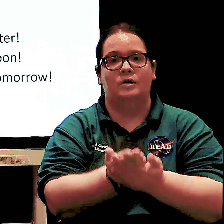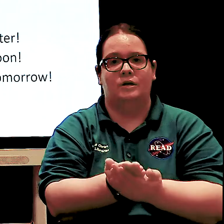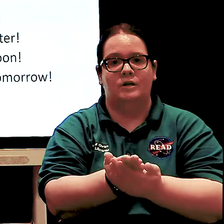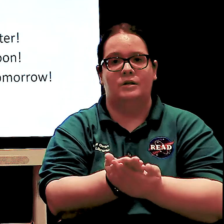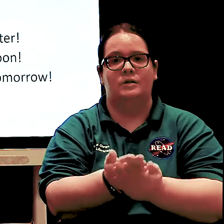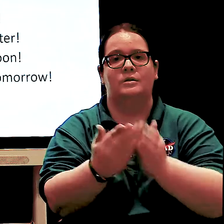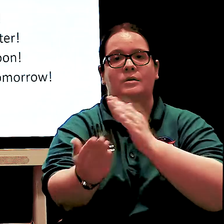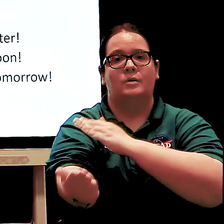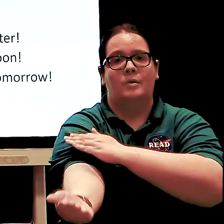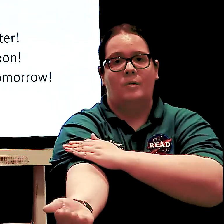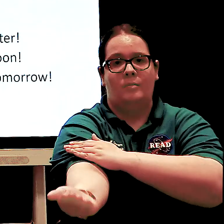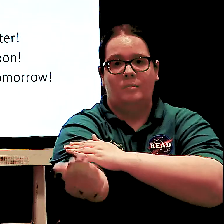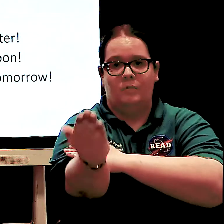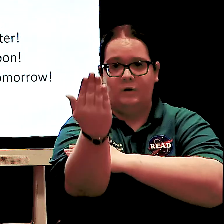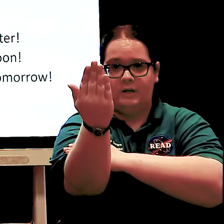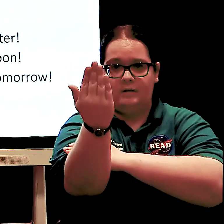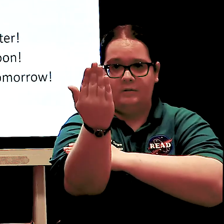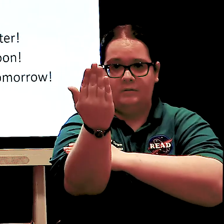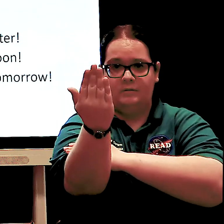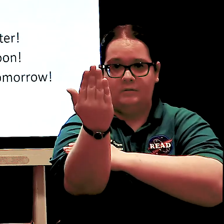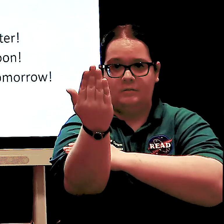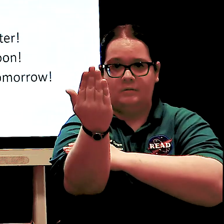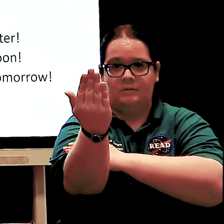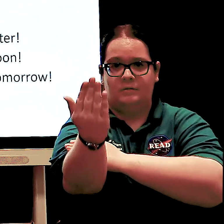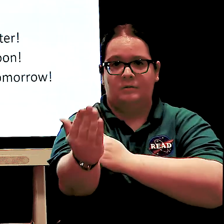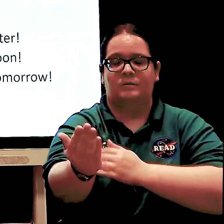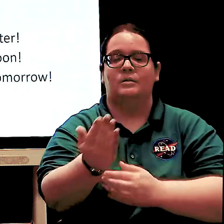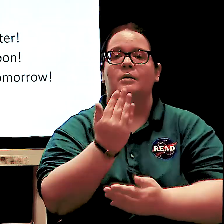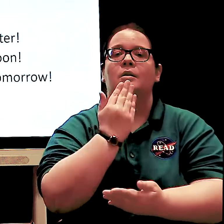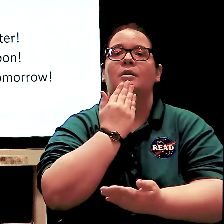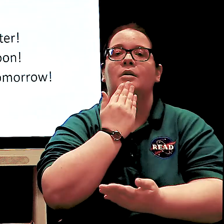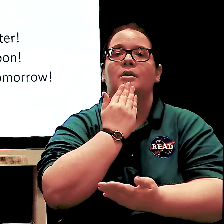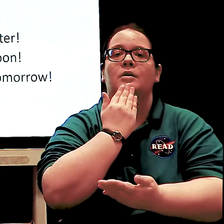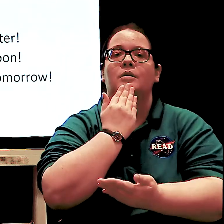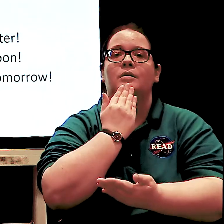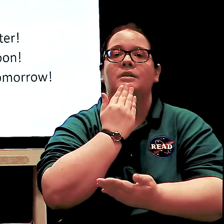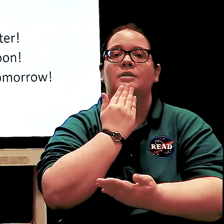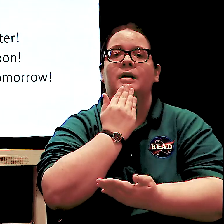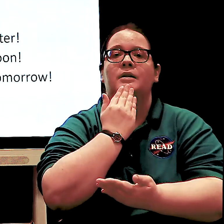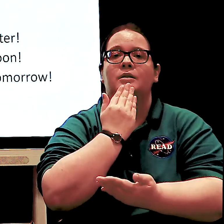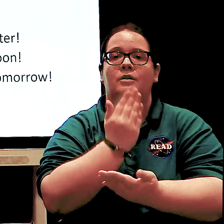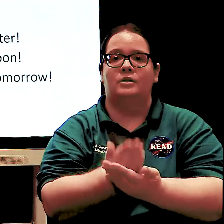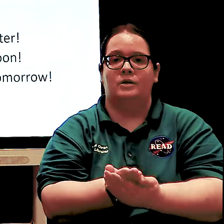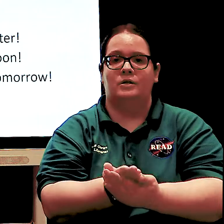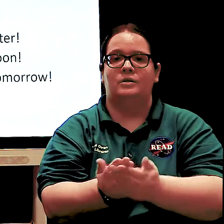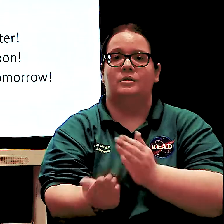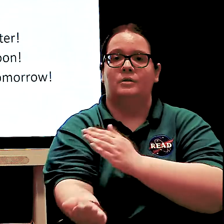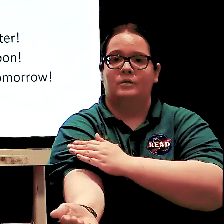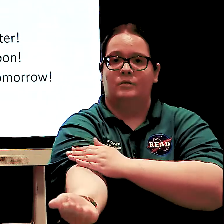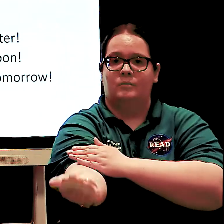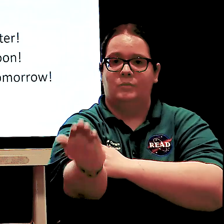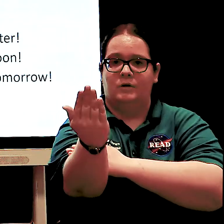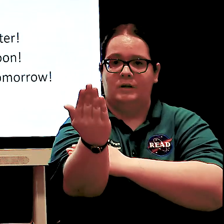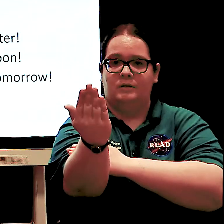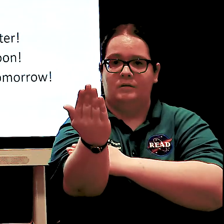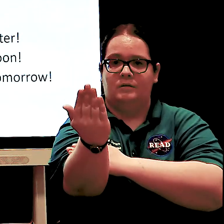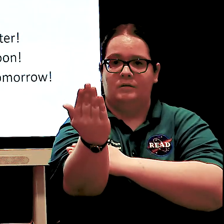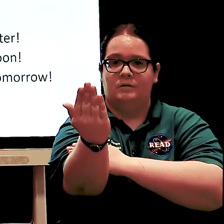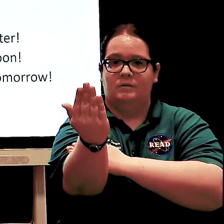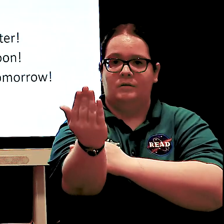good morning. Let's try it. Good morning,